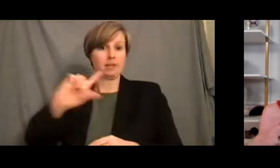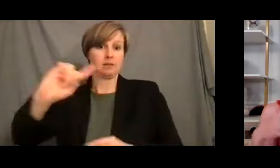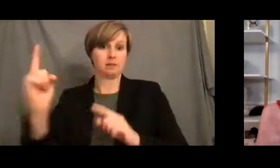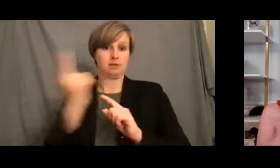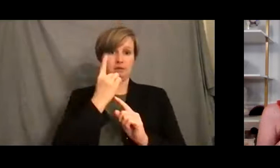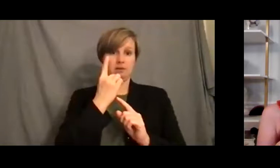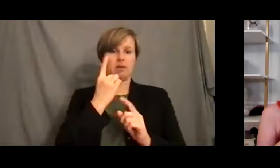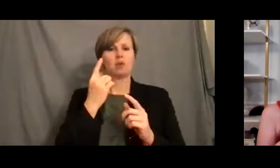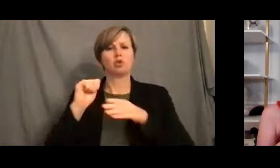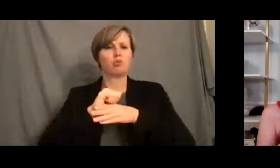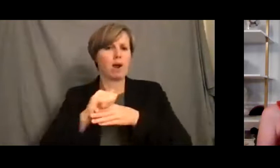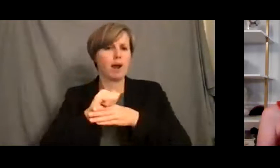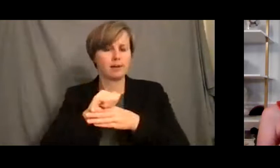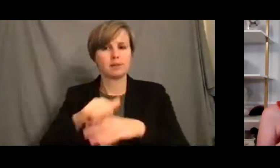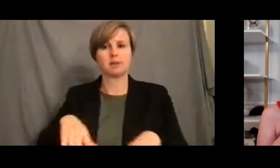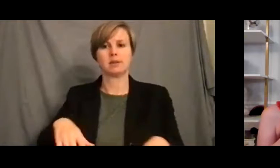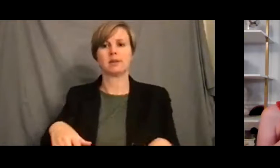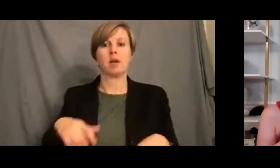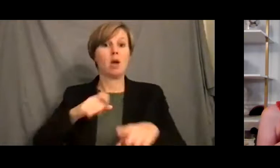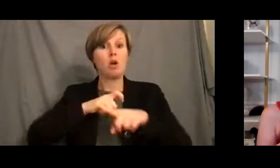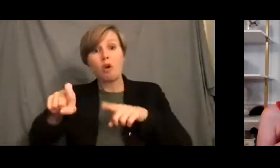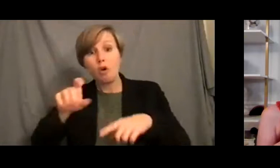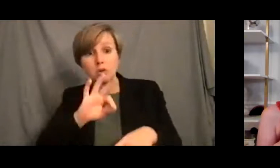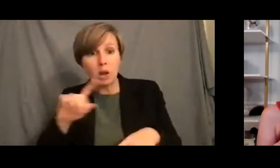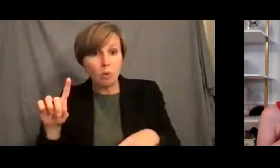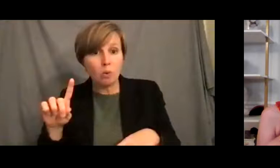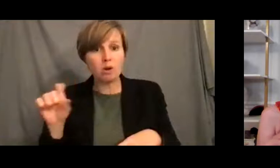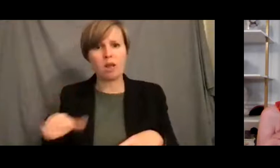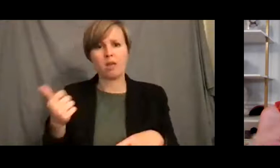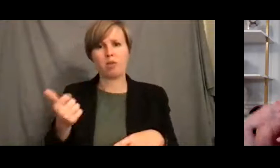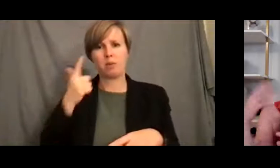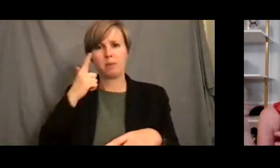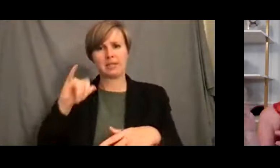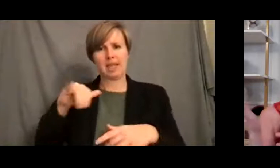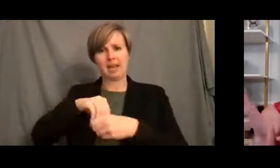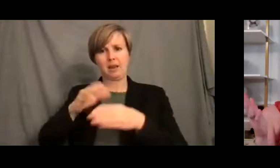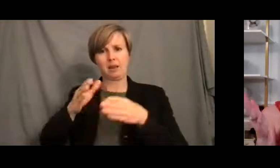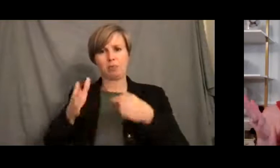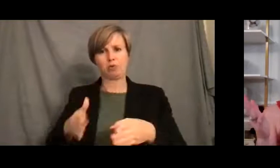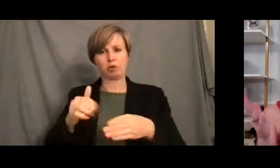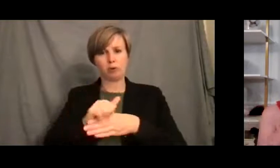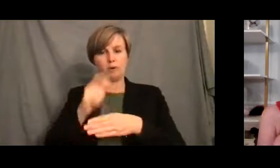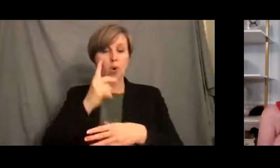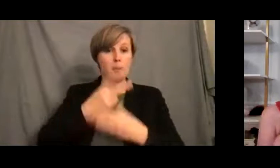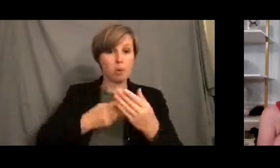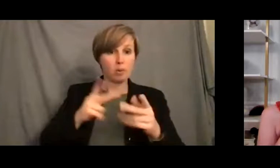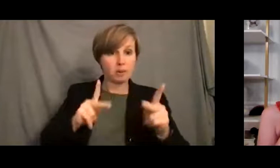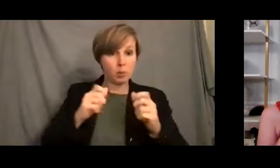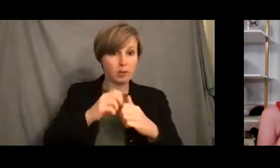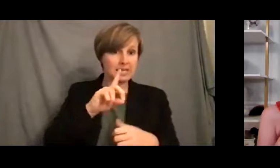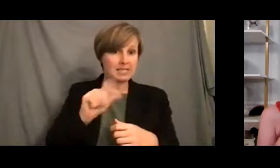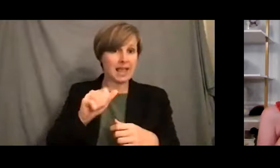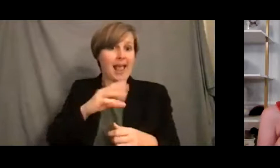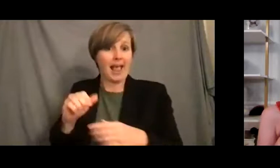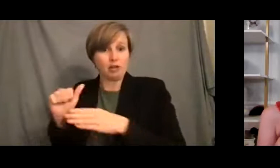information, practice calls to 911, other kinds of things, since that in-person training, both for people with disabilities and police officers,